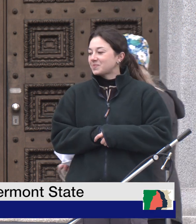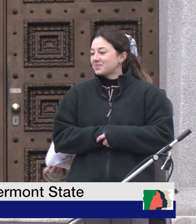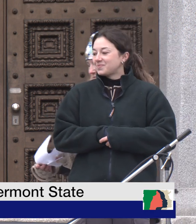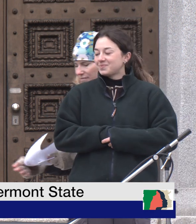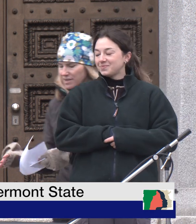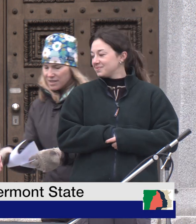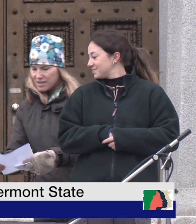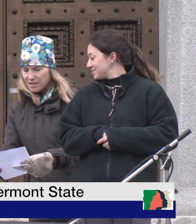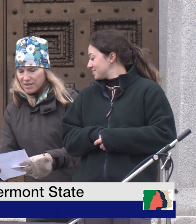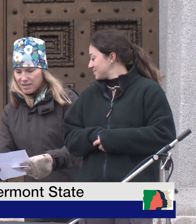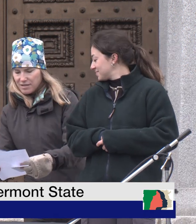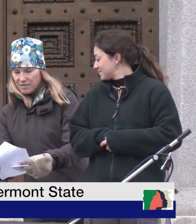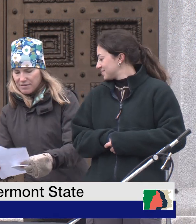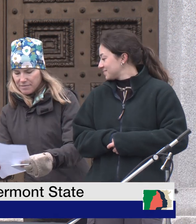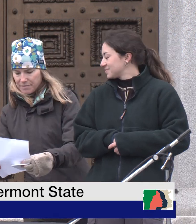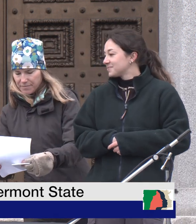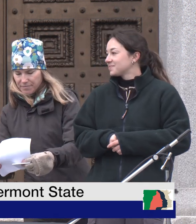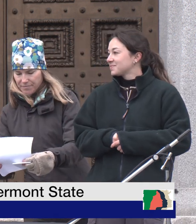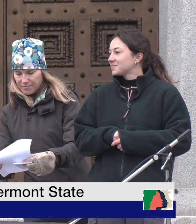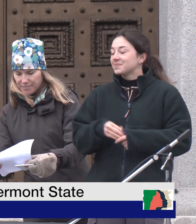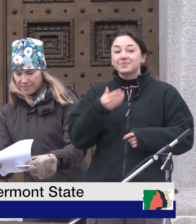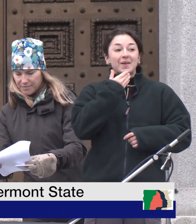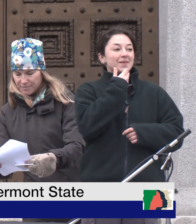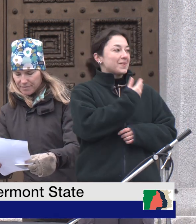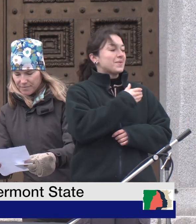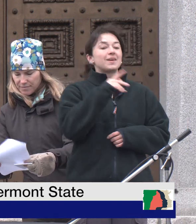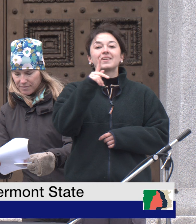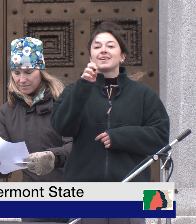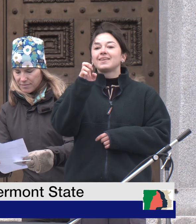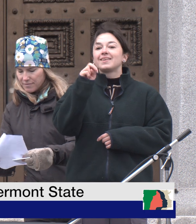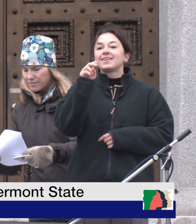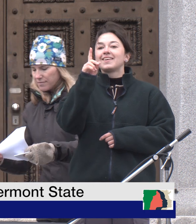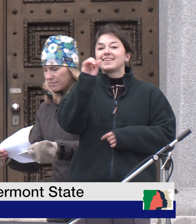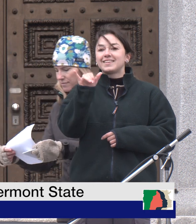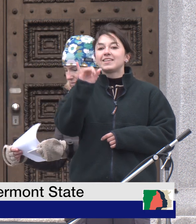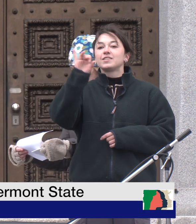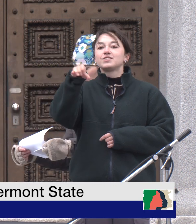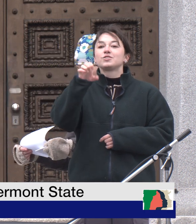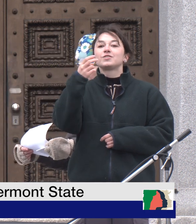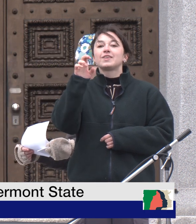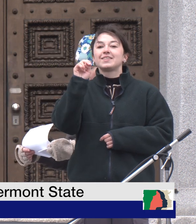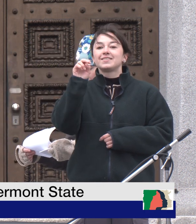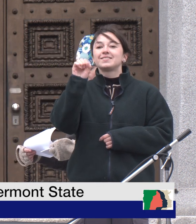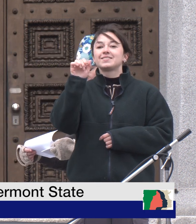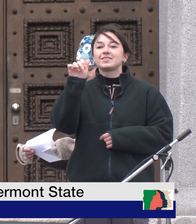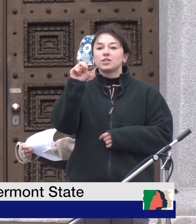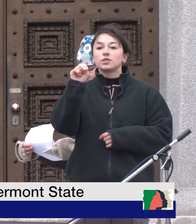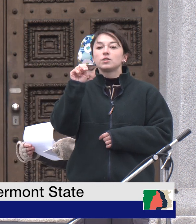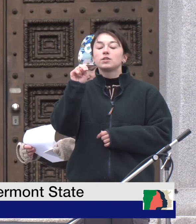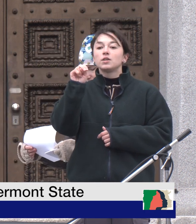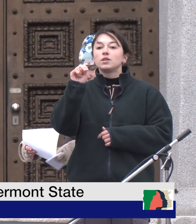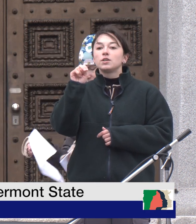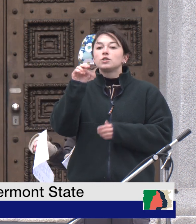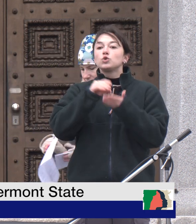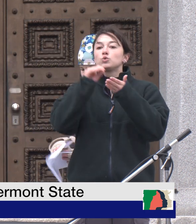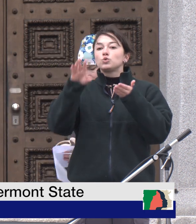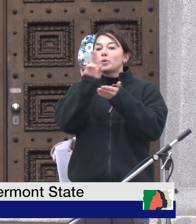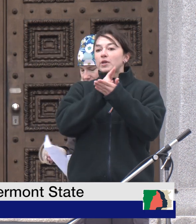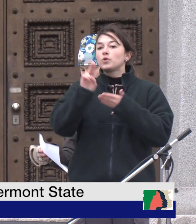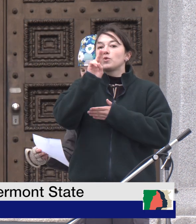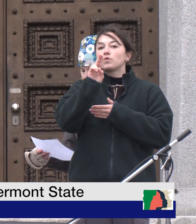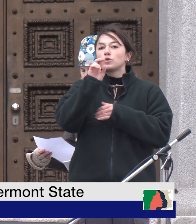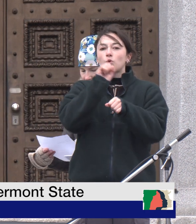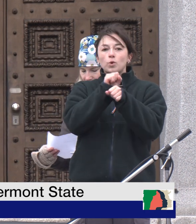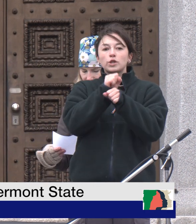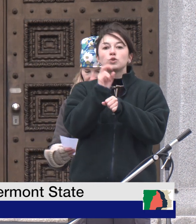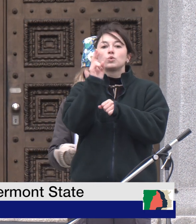Thank you. Kennedy Jensen is a remarkable young woman, a university student who is working towards a double